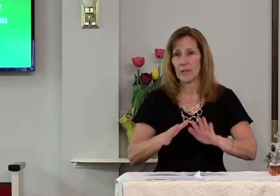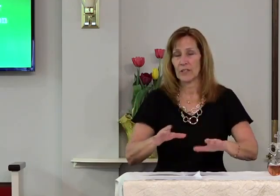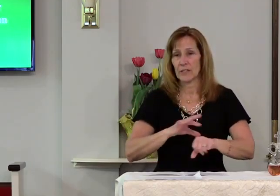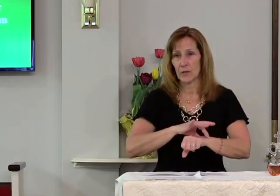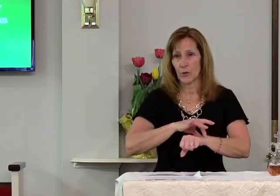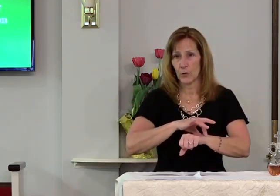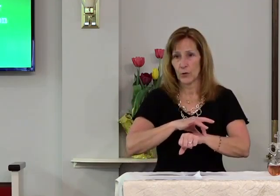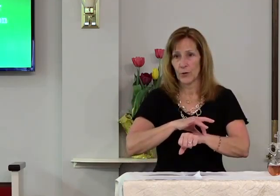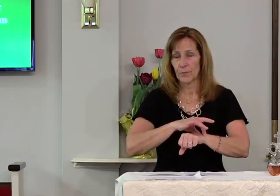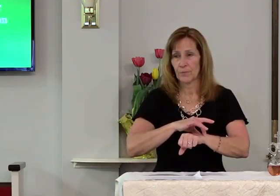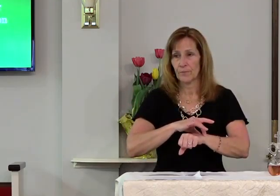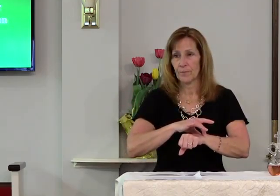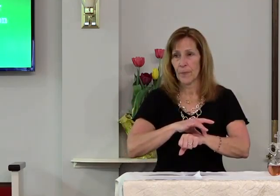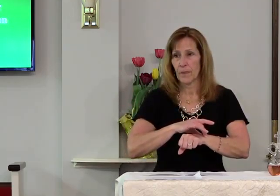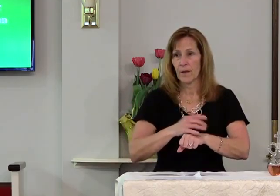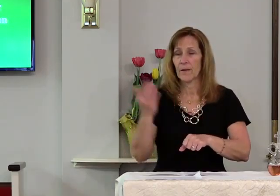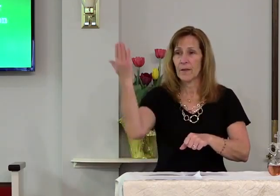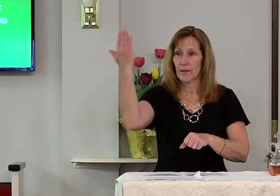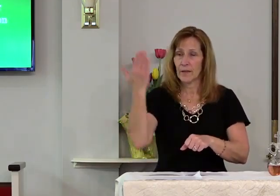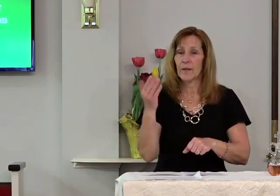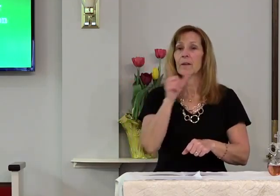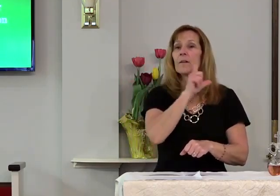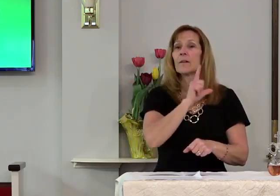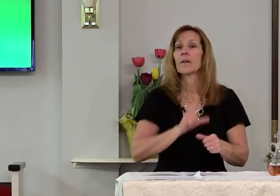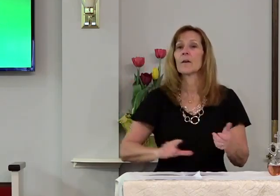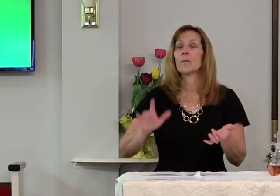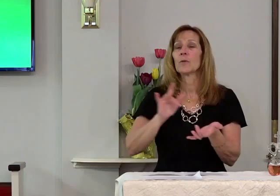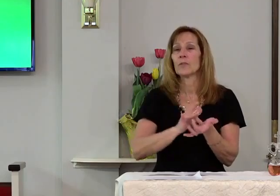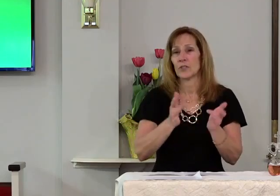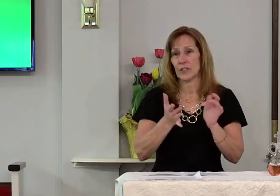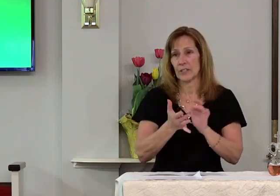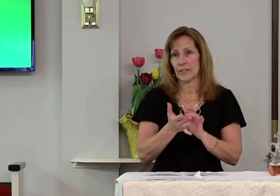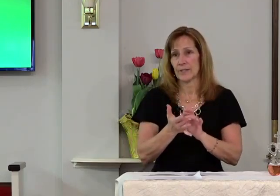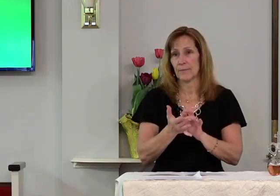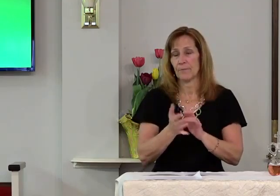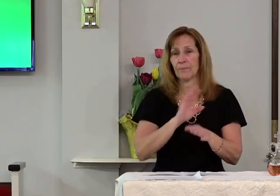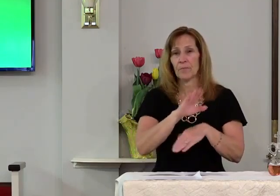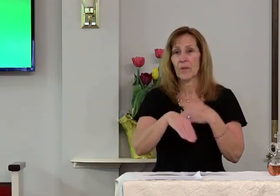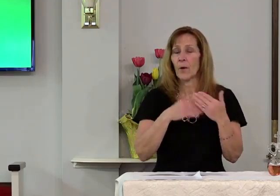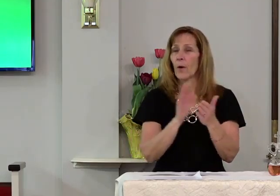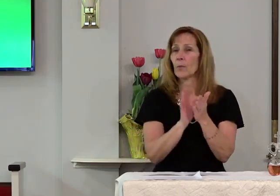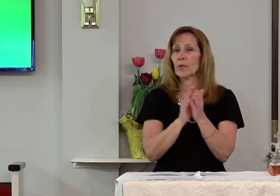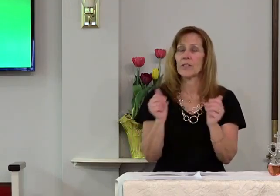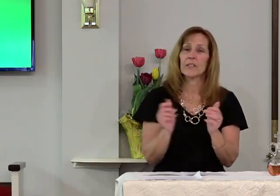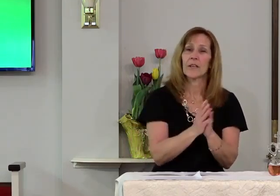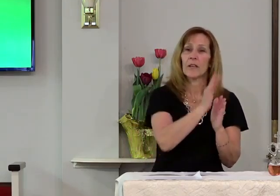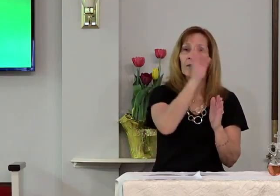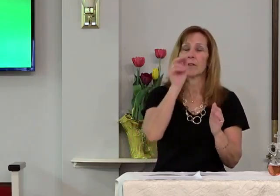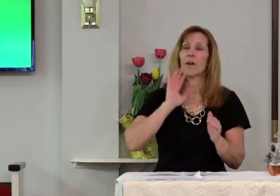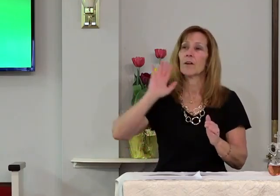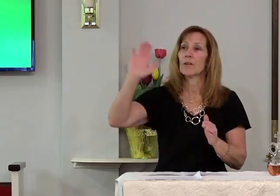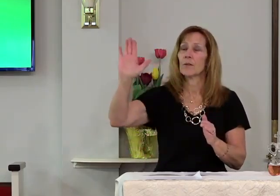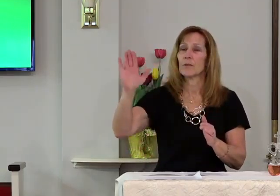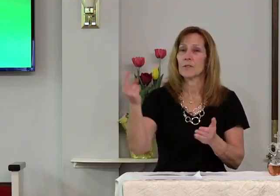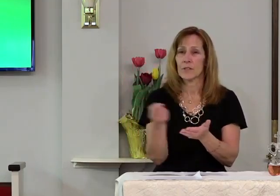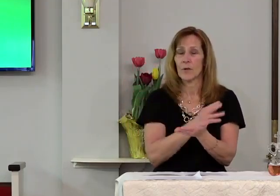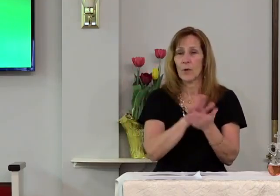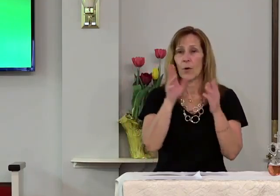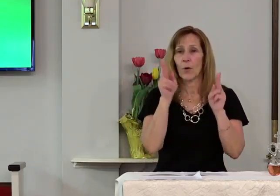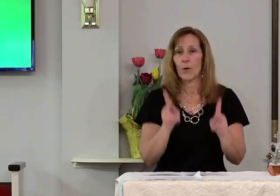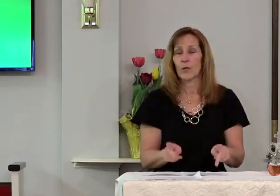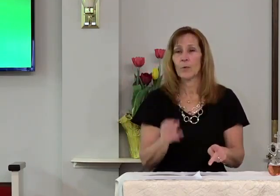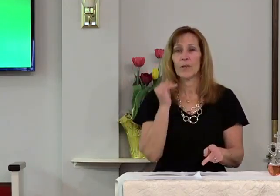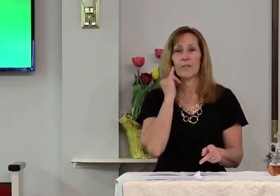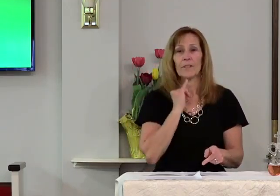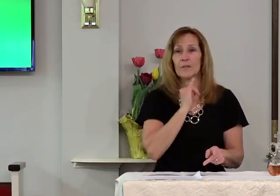earth come Lord Jesus all praise and glory are yours holy one of